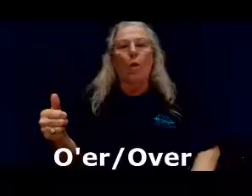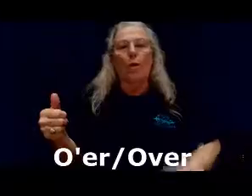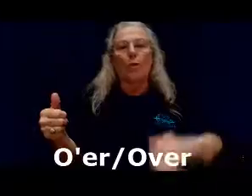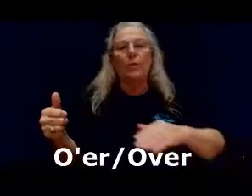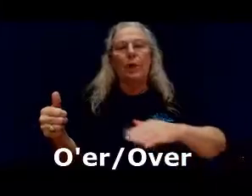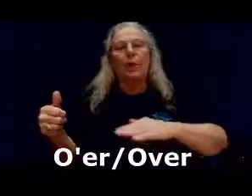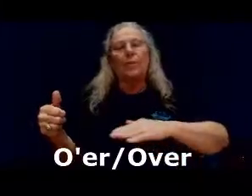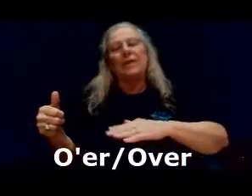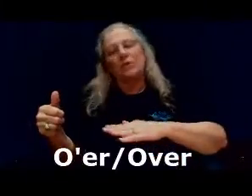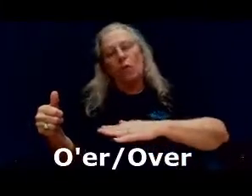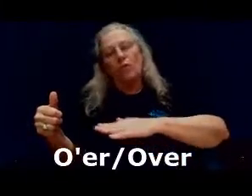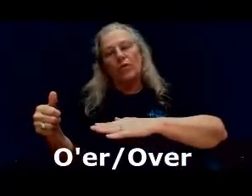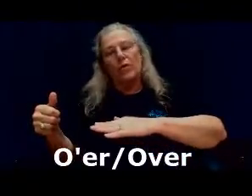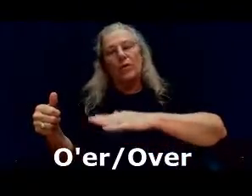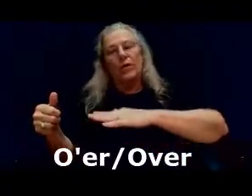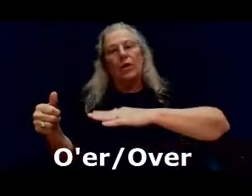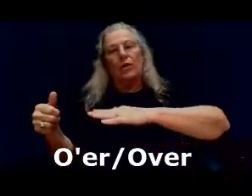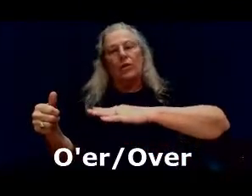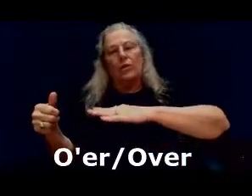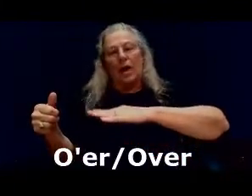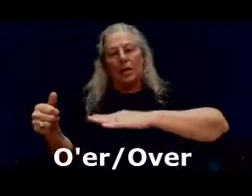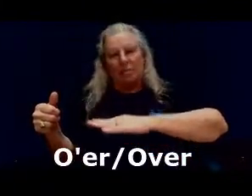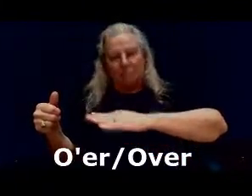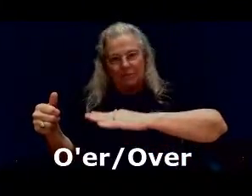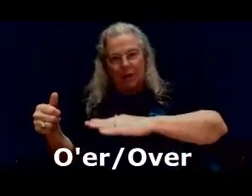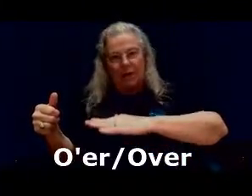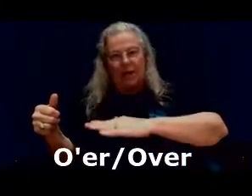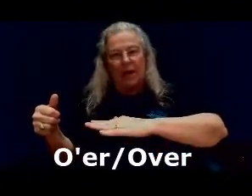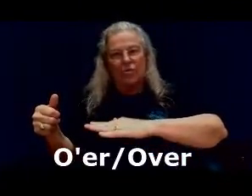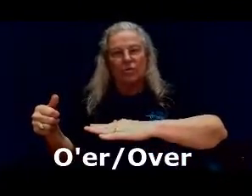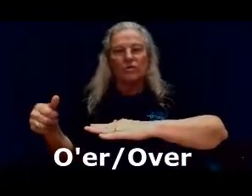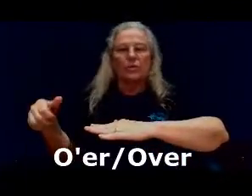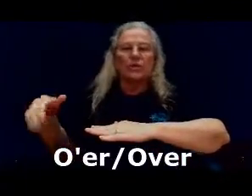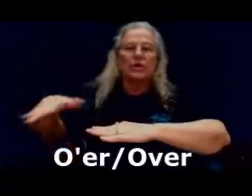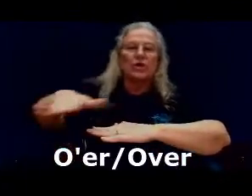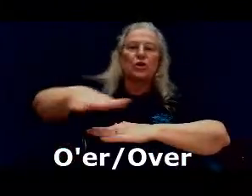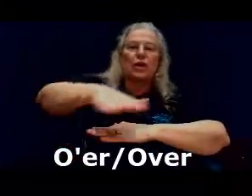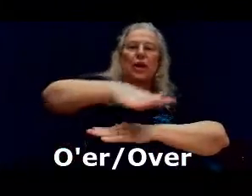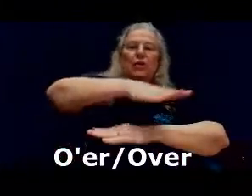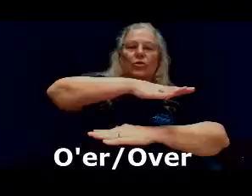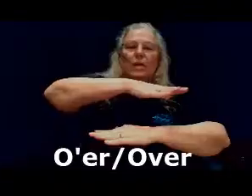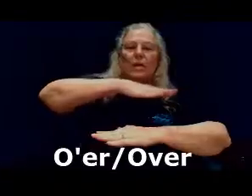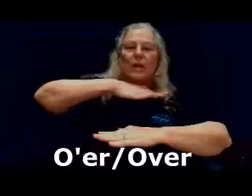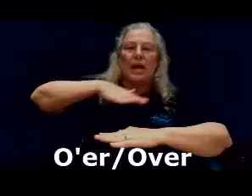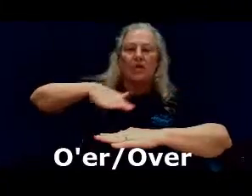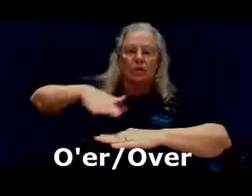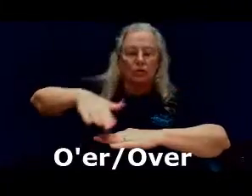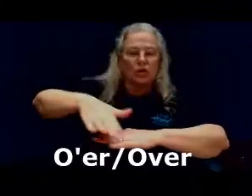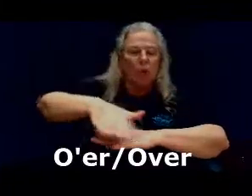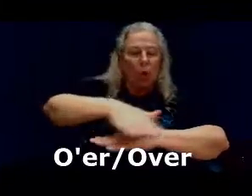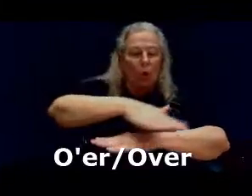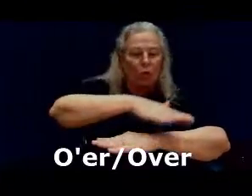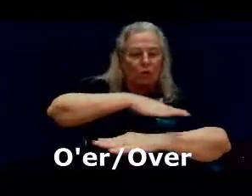Or means over. Your non-dominant hand shows the position and your dominant hand shows